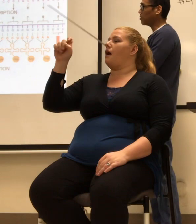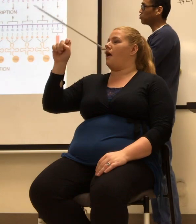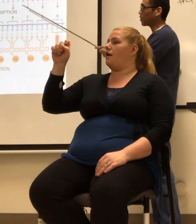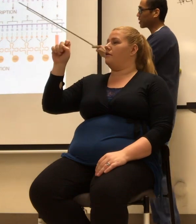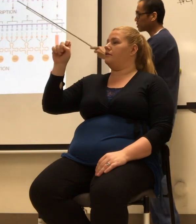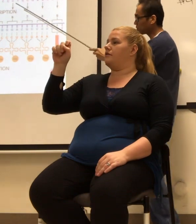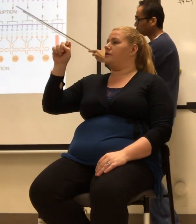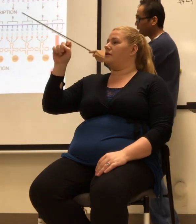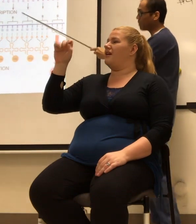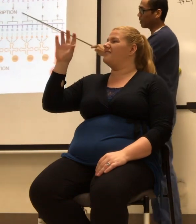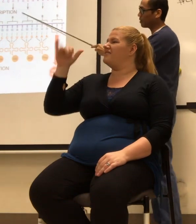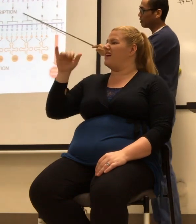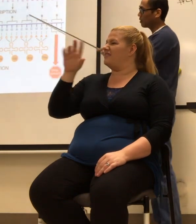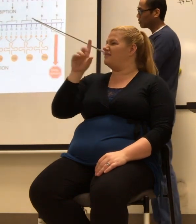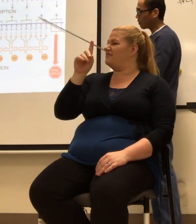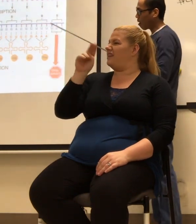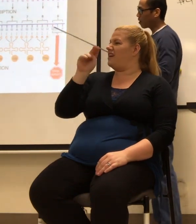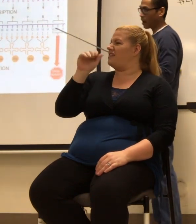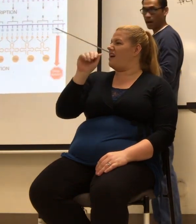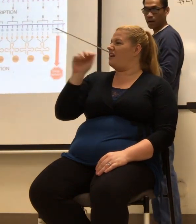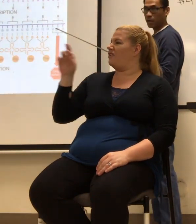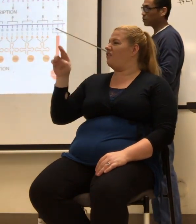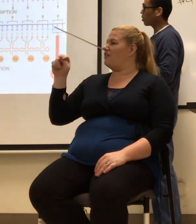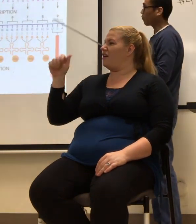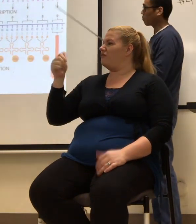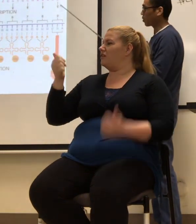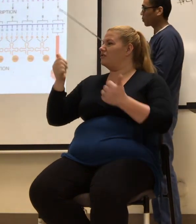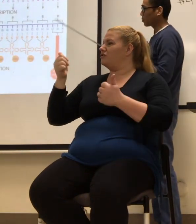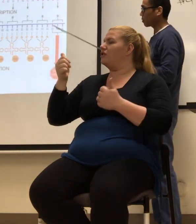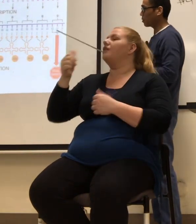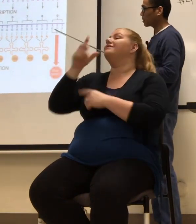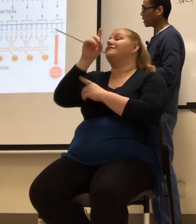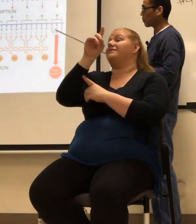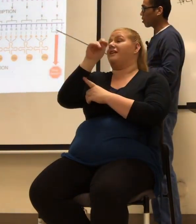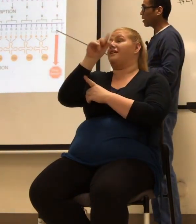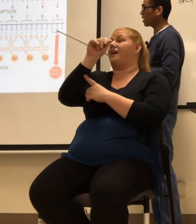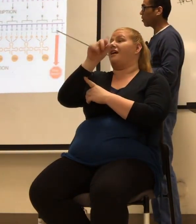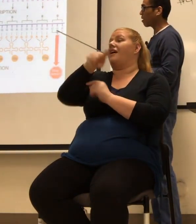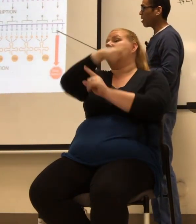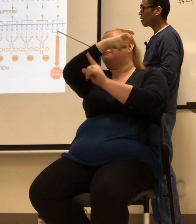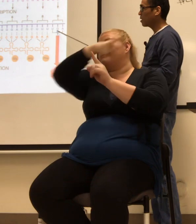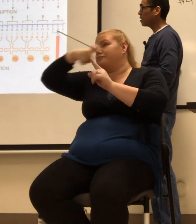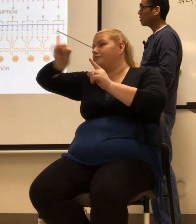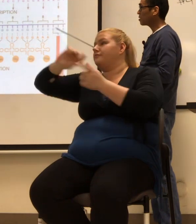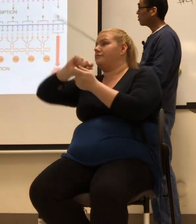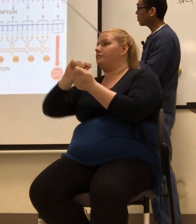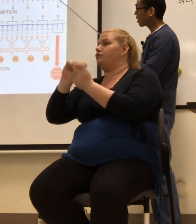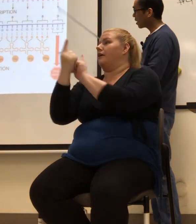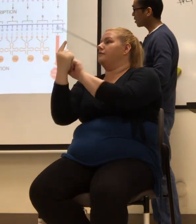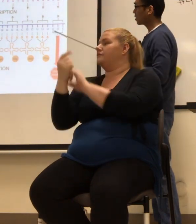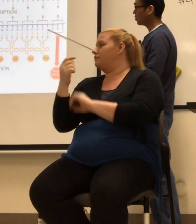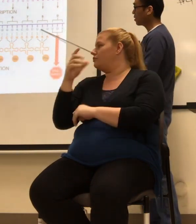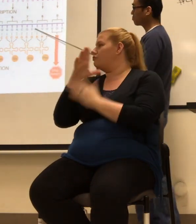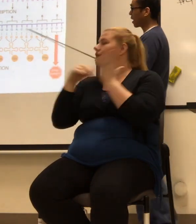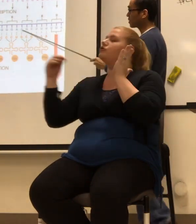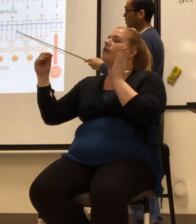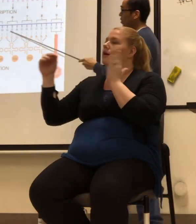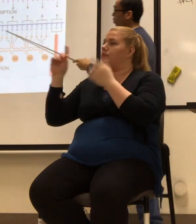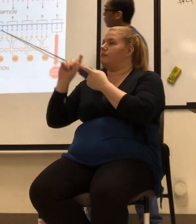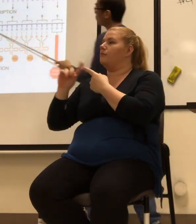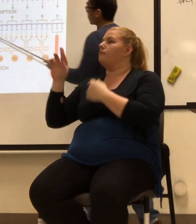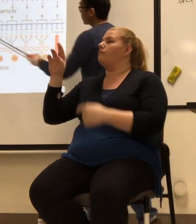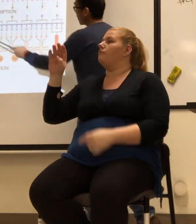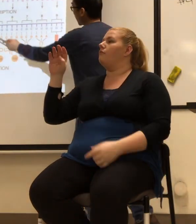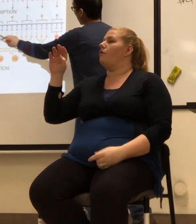DNA, and you transcribe it to the RNA. So you go from purple to the blue, that's the mRNA codon. So you can kind of do it in practice